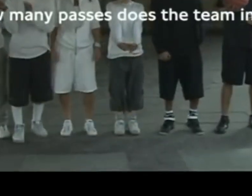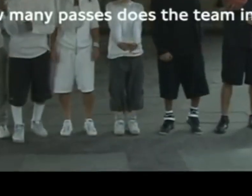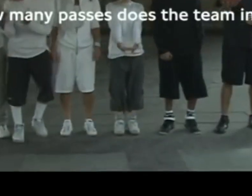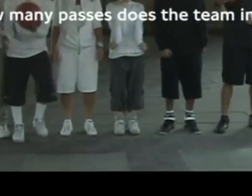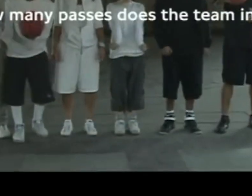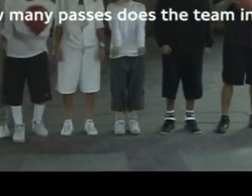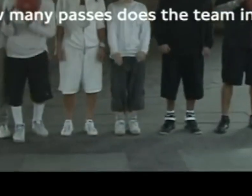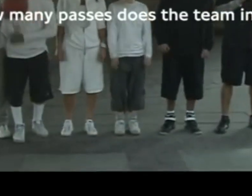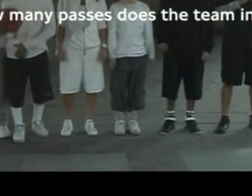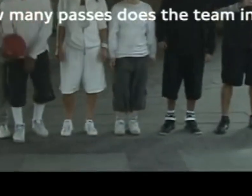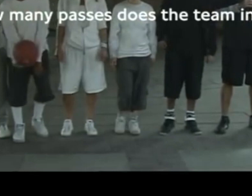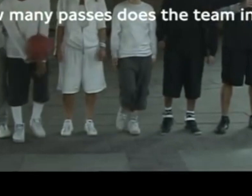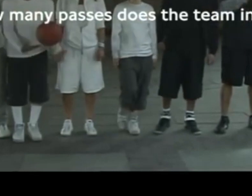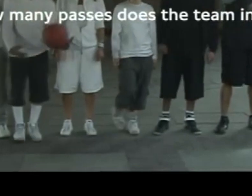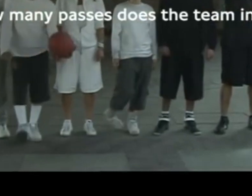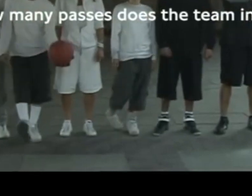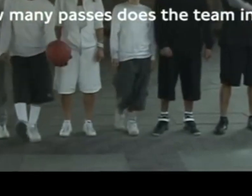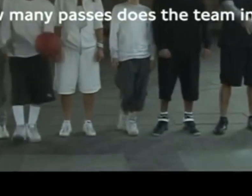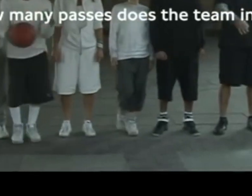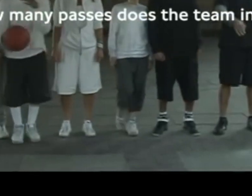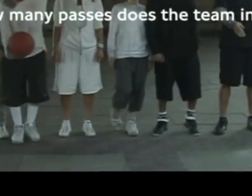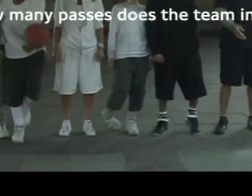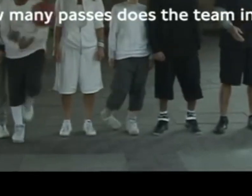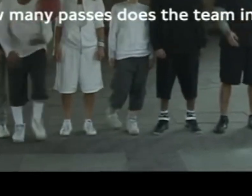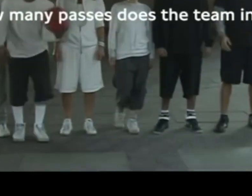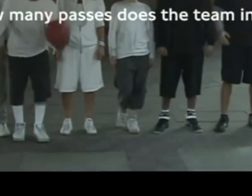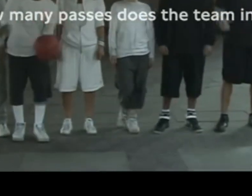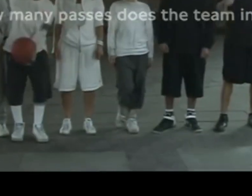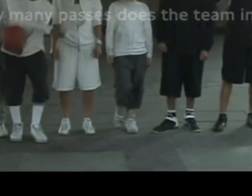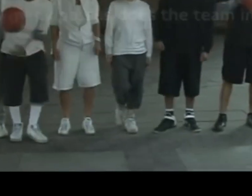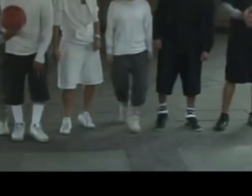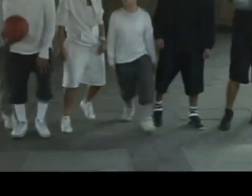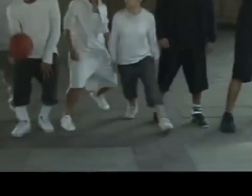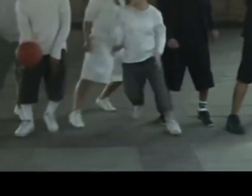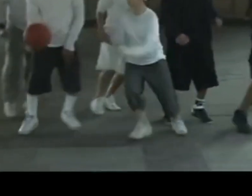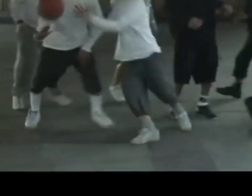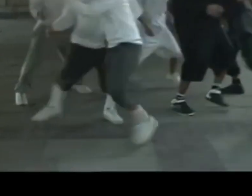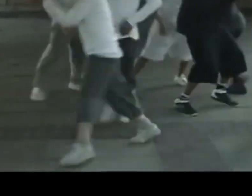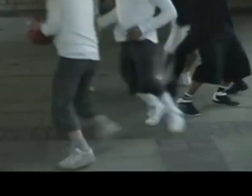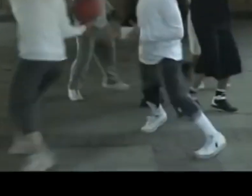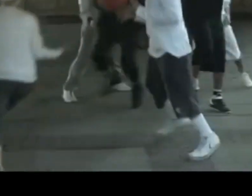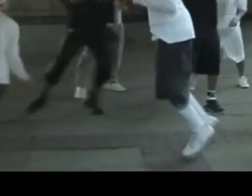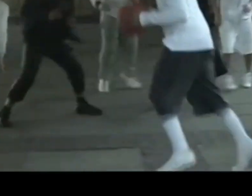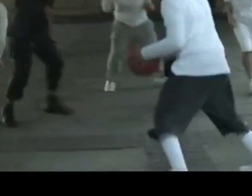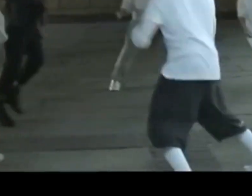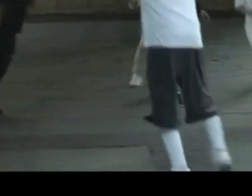How many passes does the team in white make? Go!